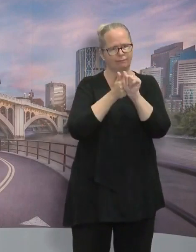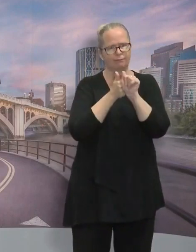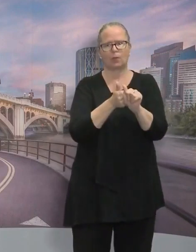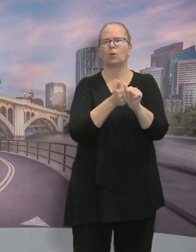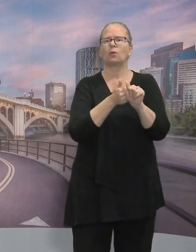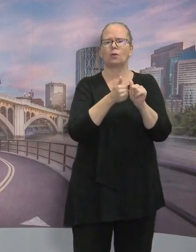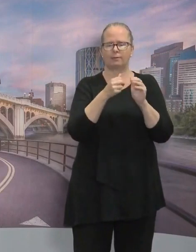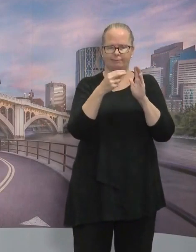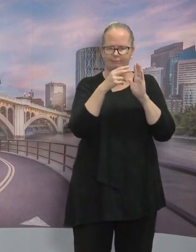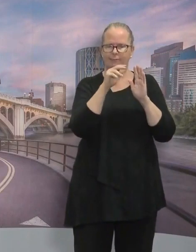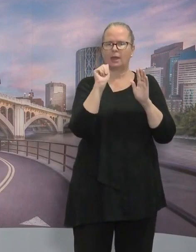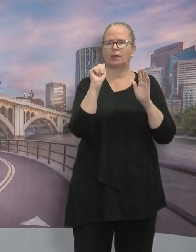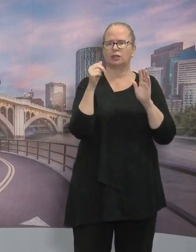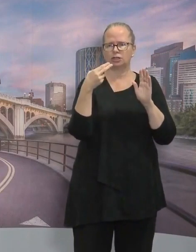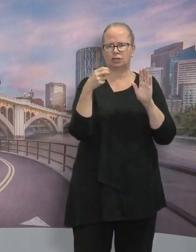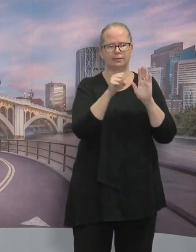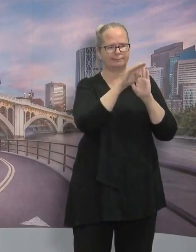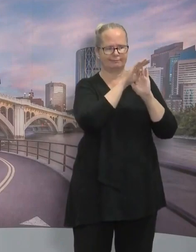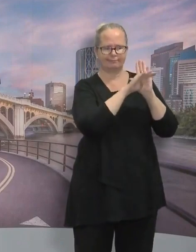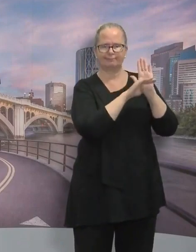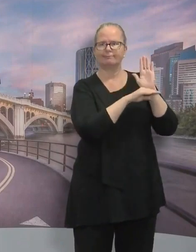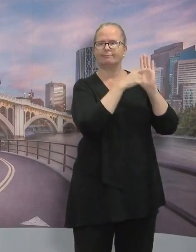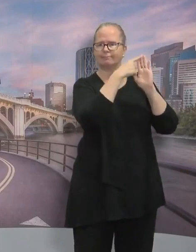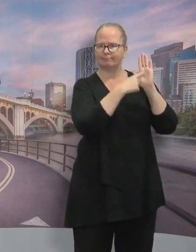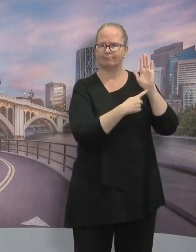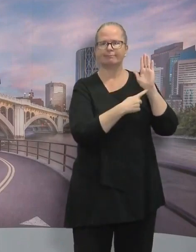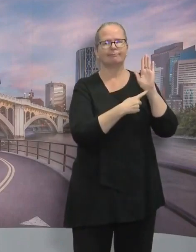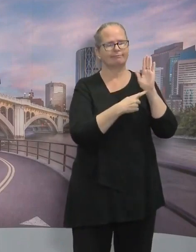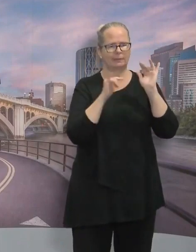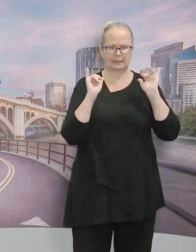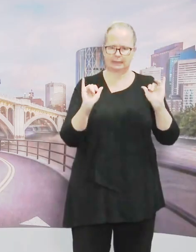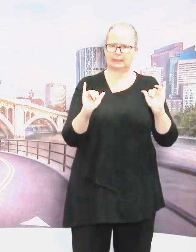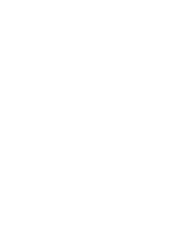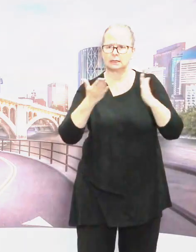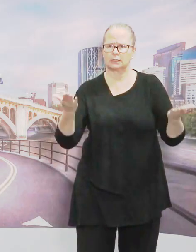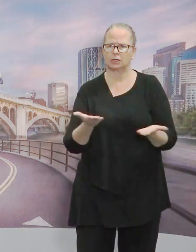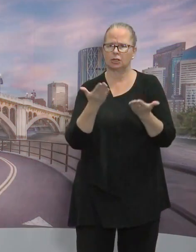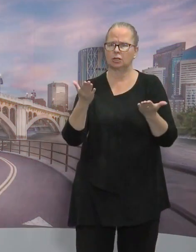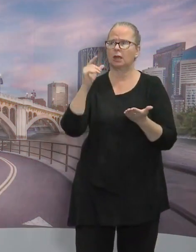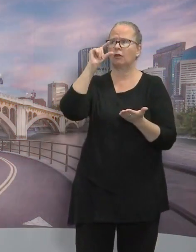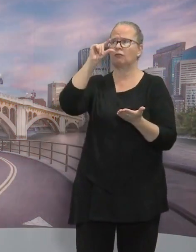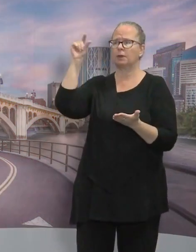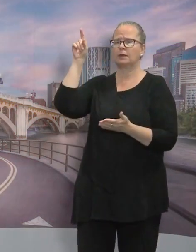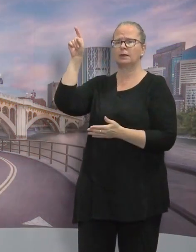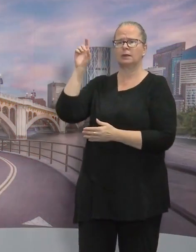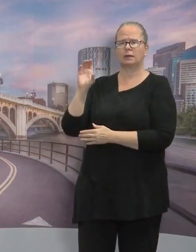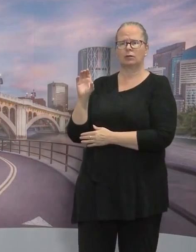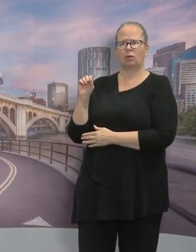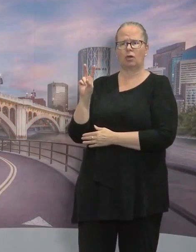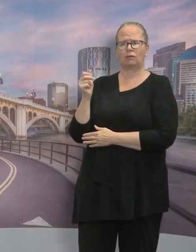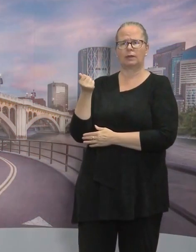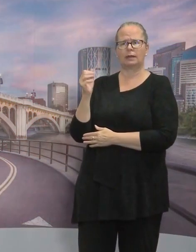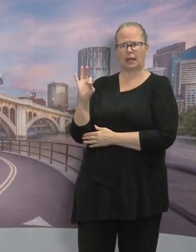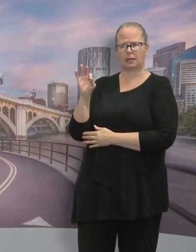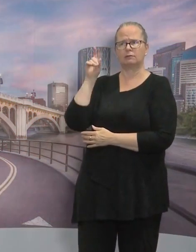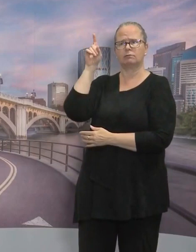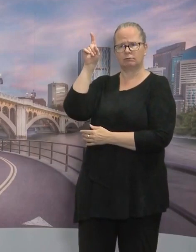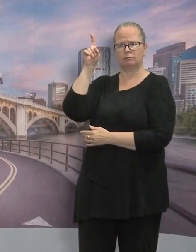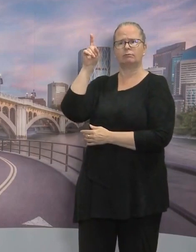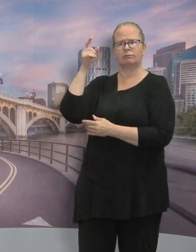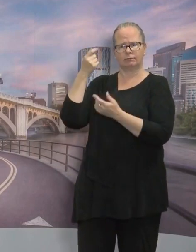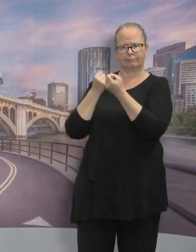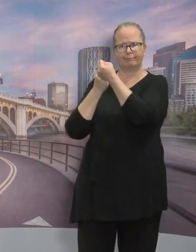take to create to make sure that everyone, including ourselves, are safe. Yesterday was the next step in Calgary's